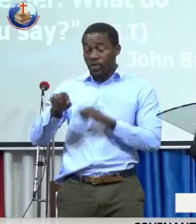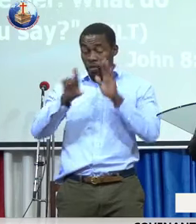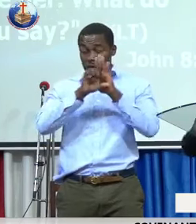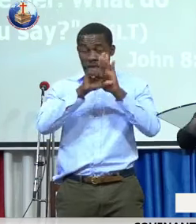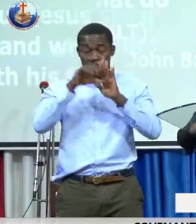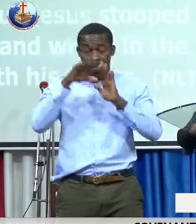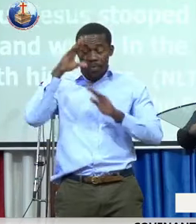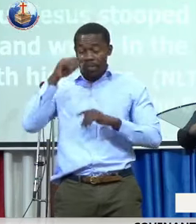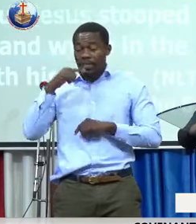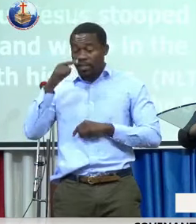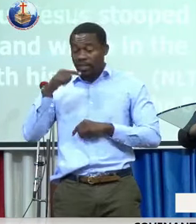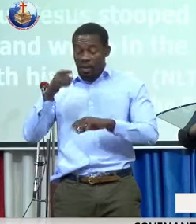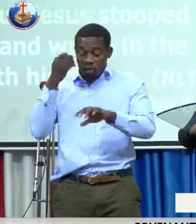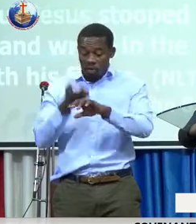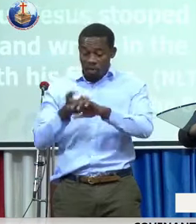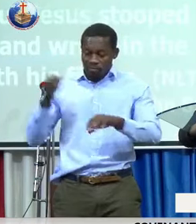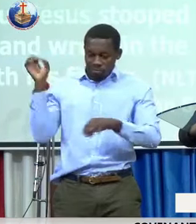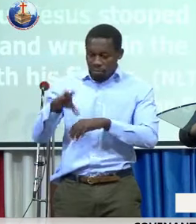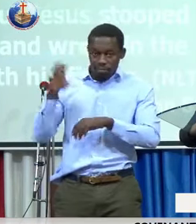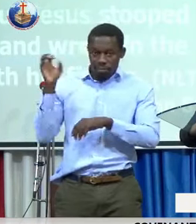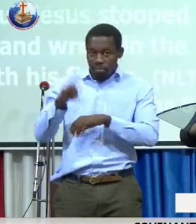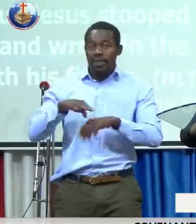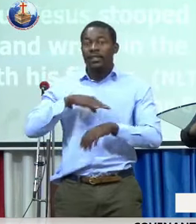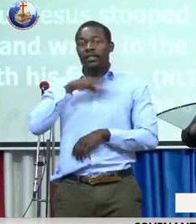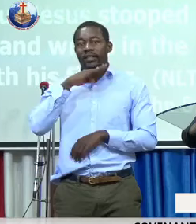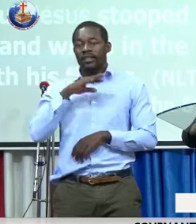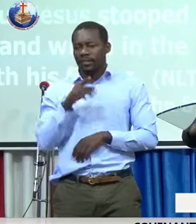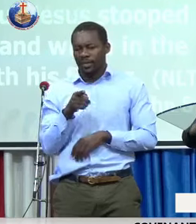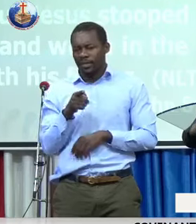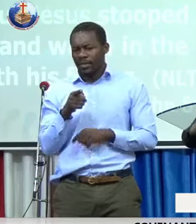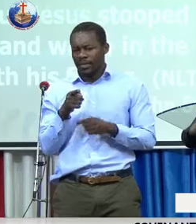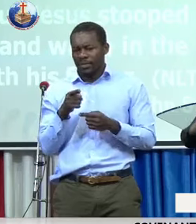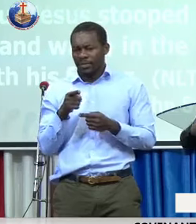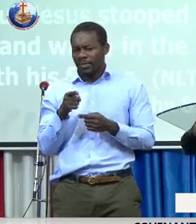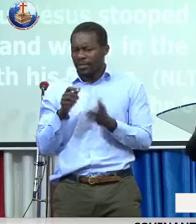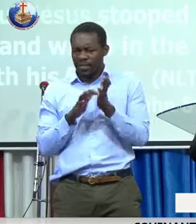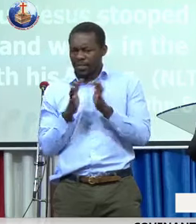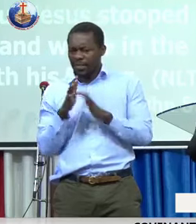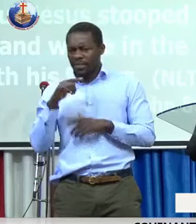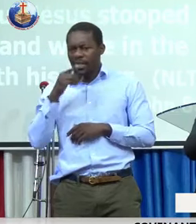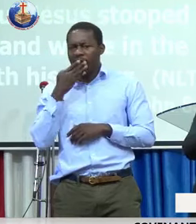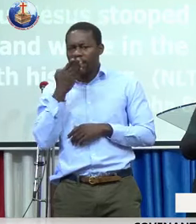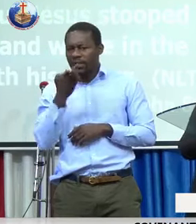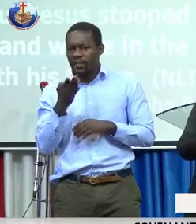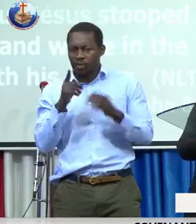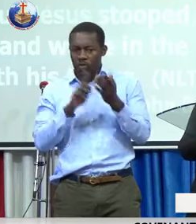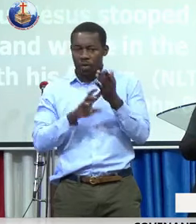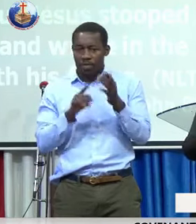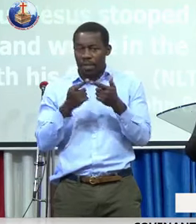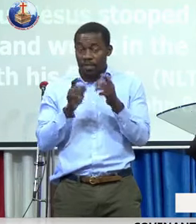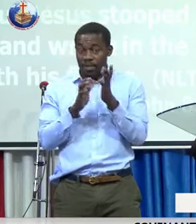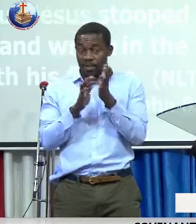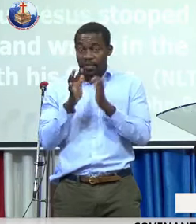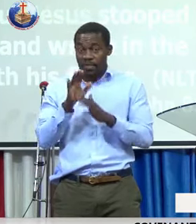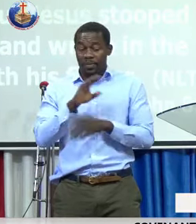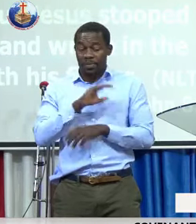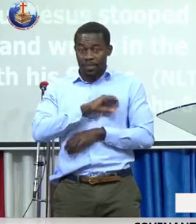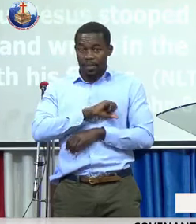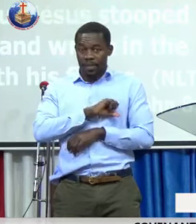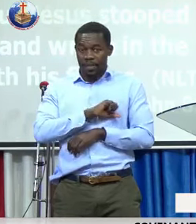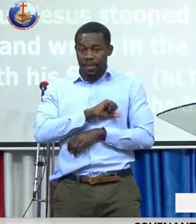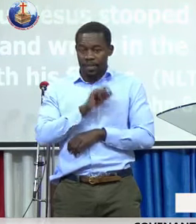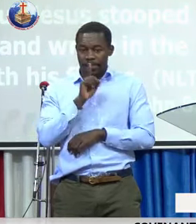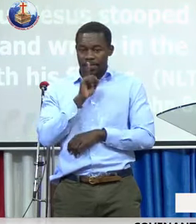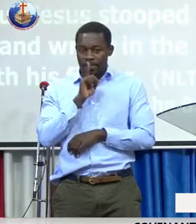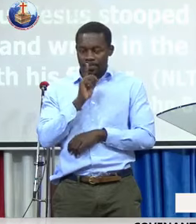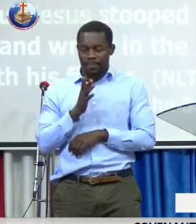you say? They were trying to trap him into saying something they could use against him, but Jesus stooped down and wrote in the dust